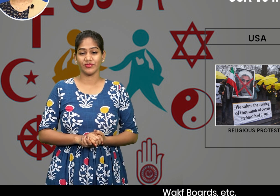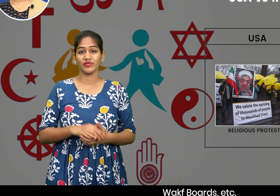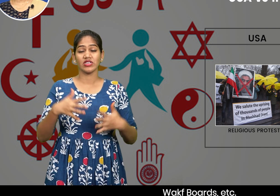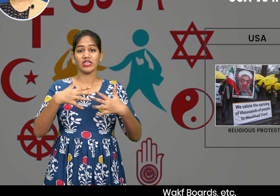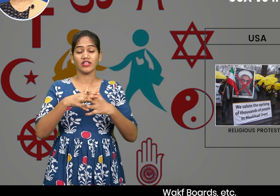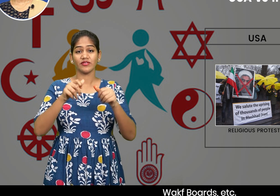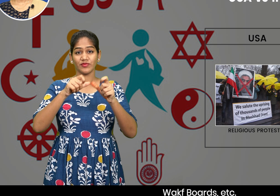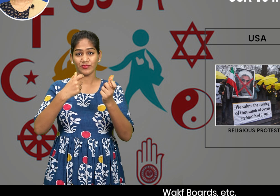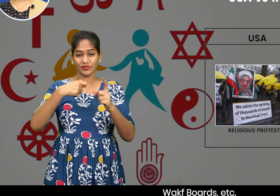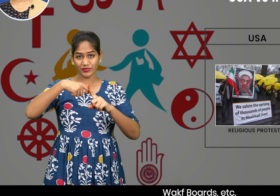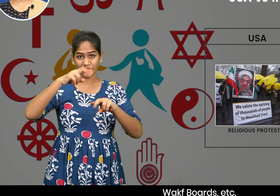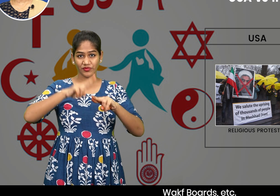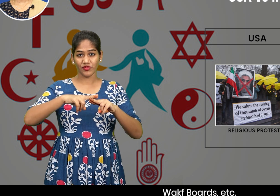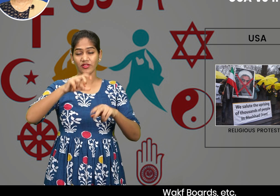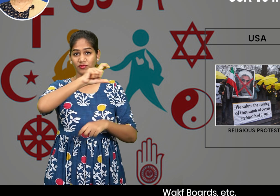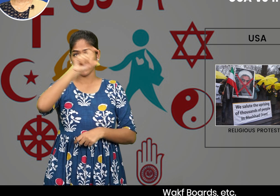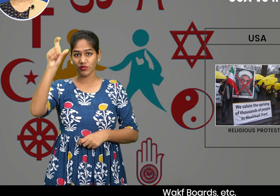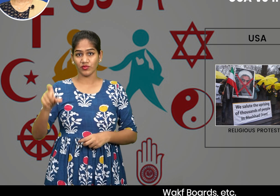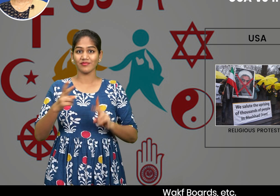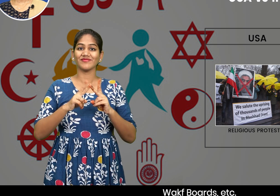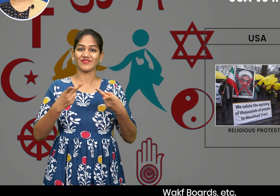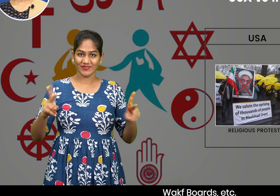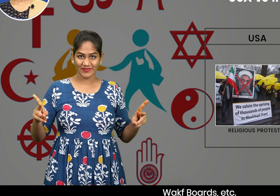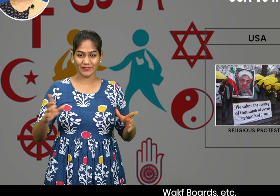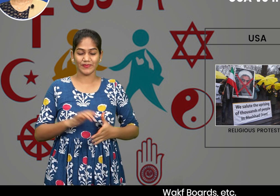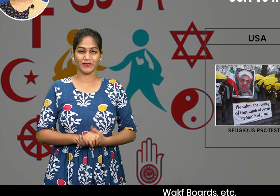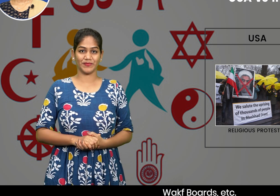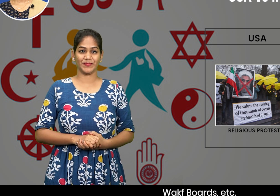WAF boards, etc.